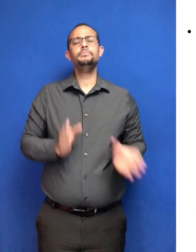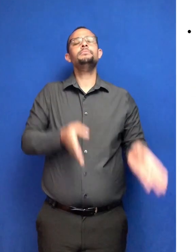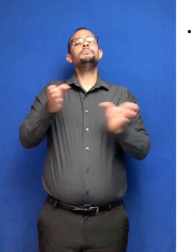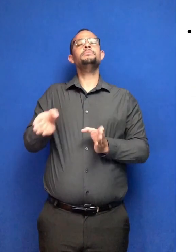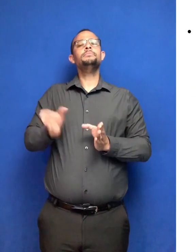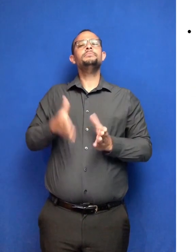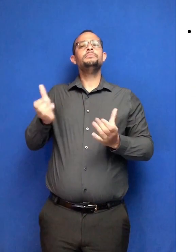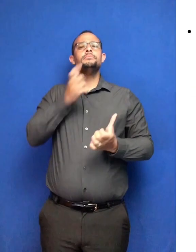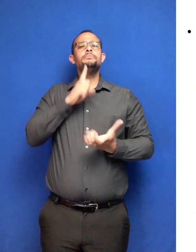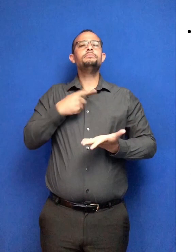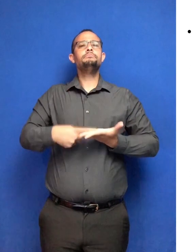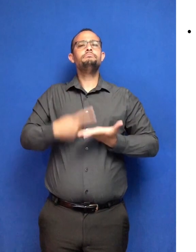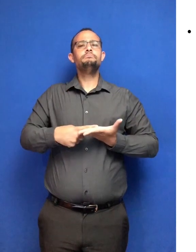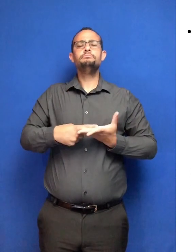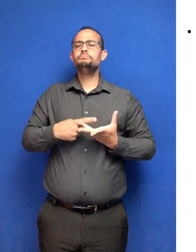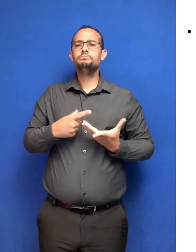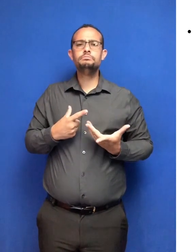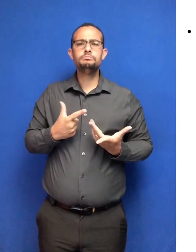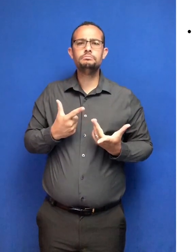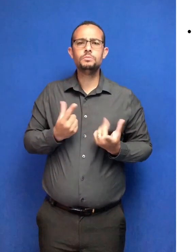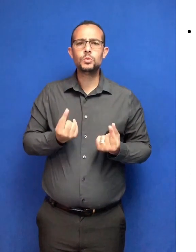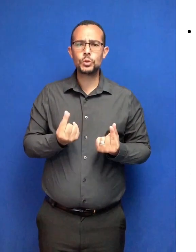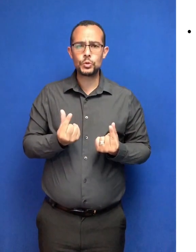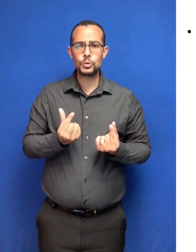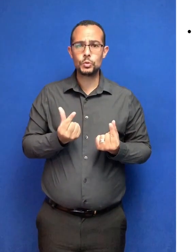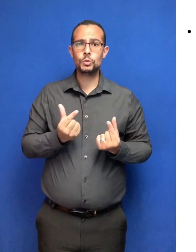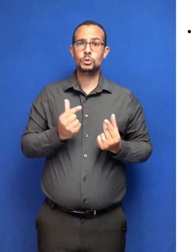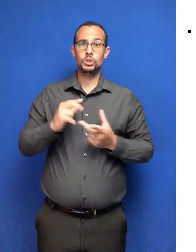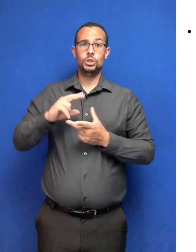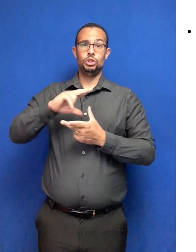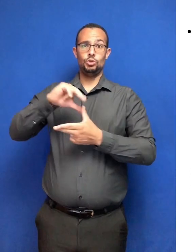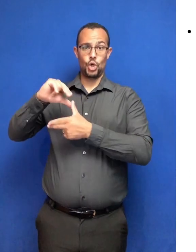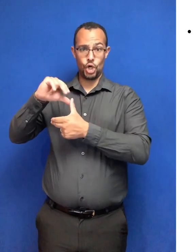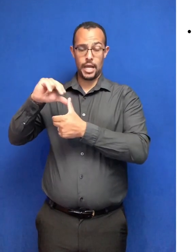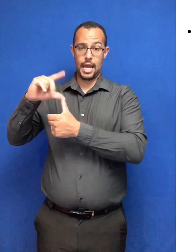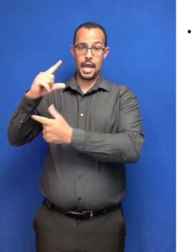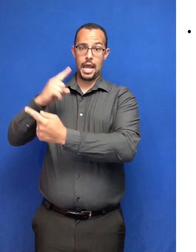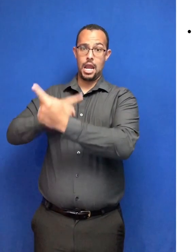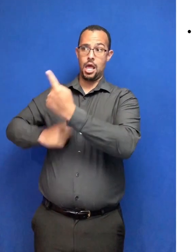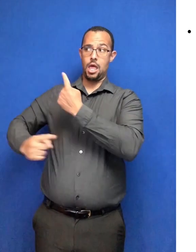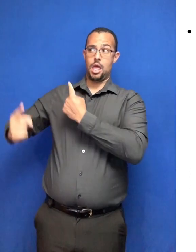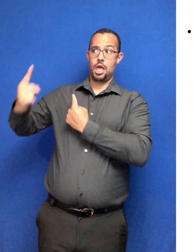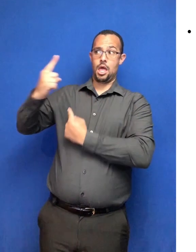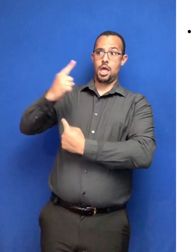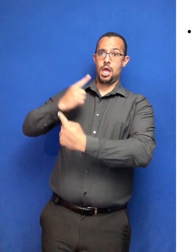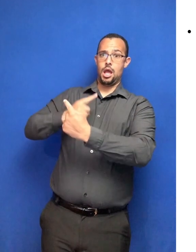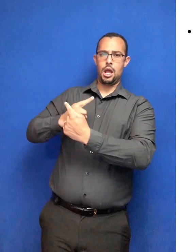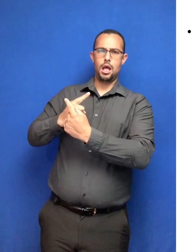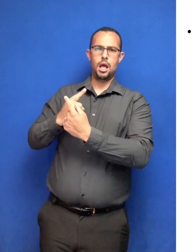Let's take a moment to discuss what to do as the hurricane is approaching at each of the